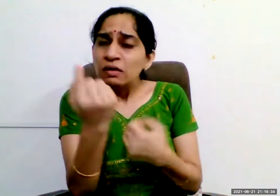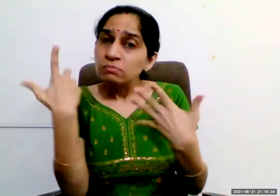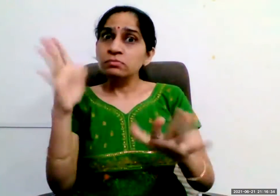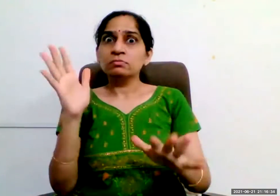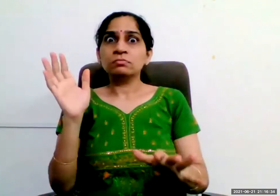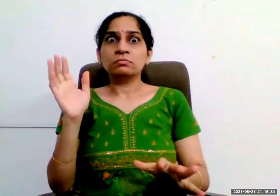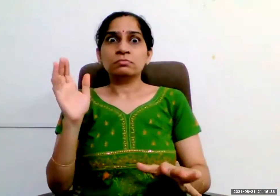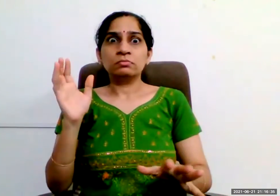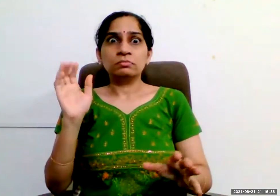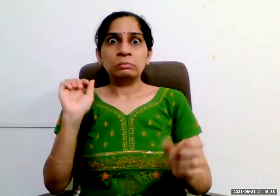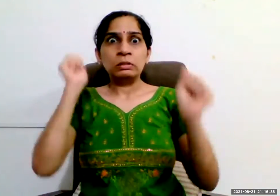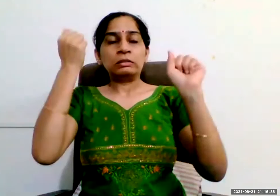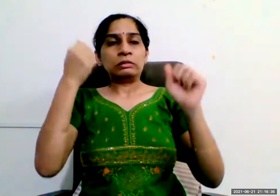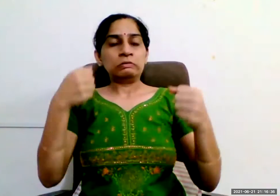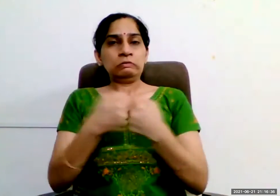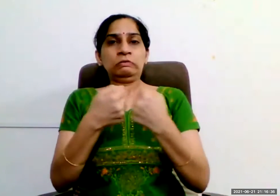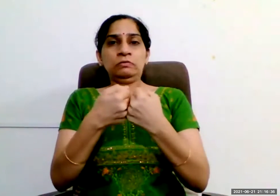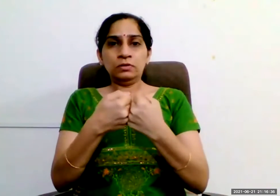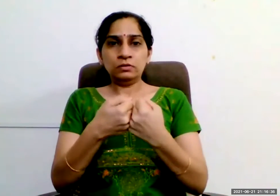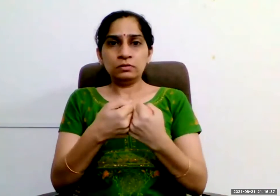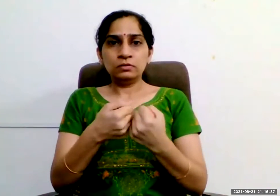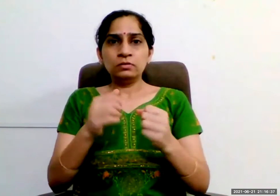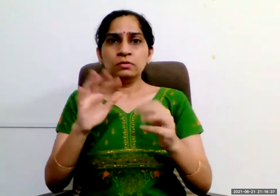In fact, sometimes I feel animals are better. Why? Because